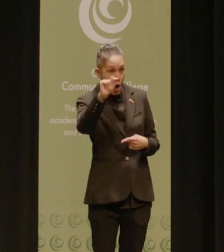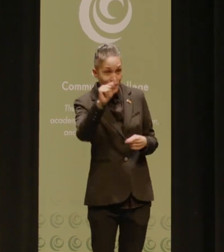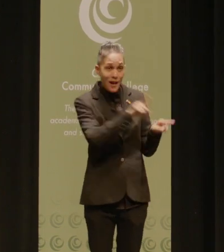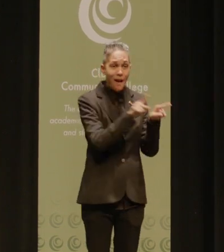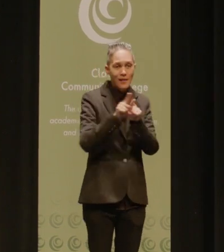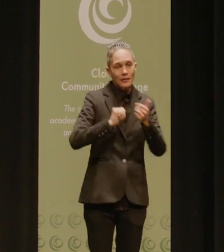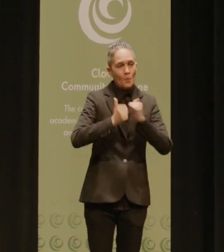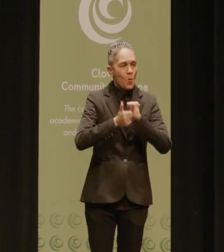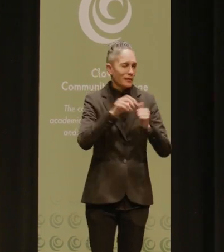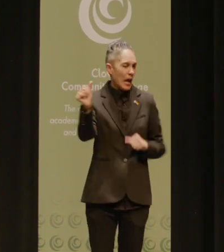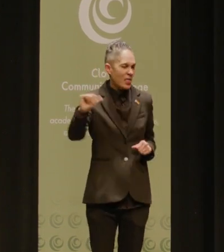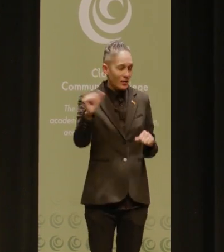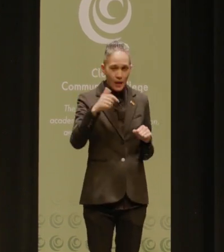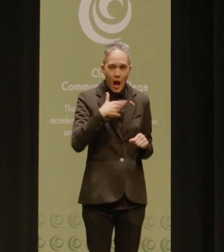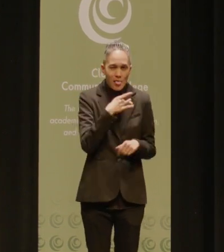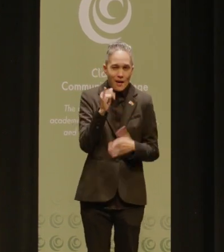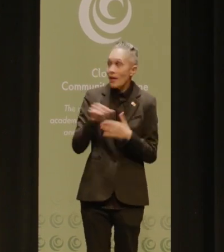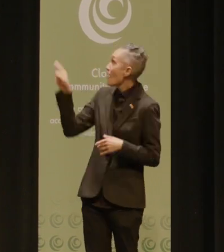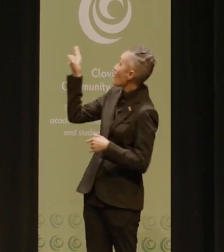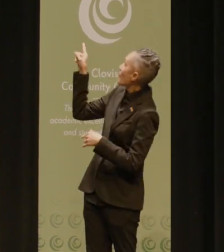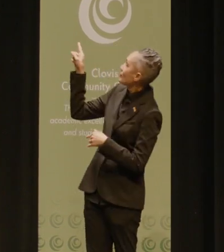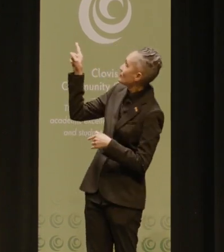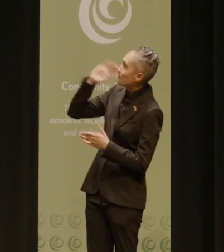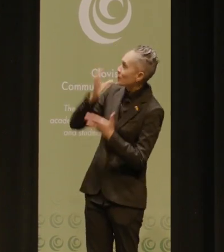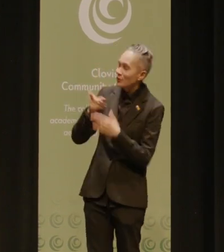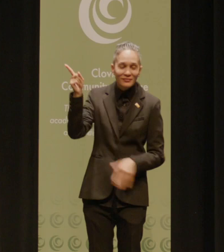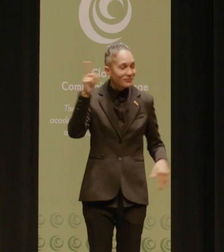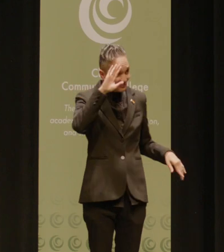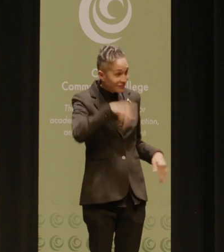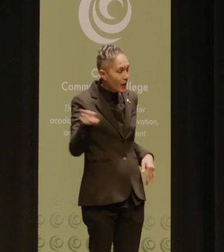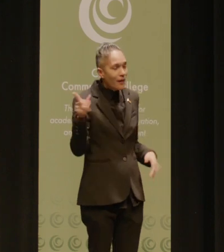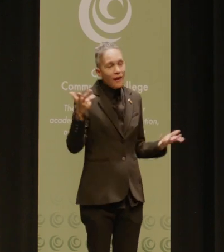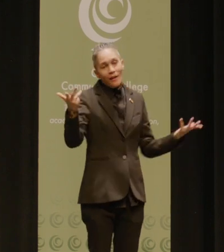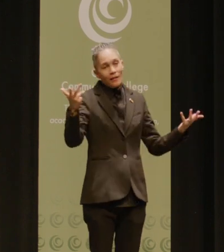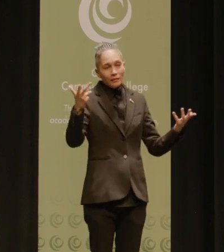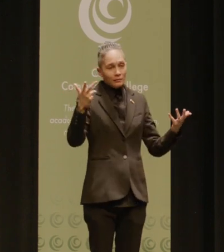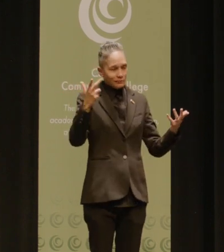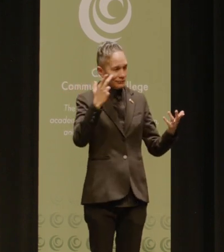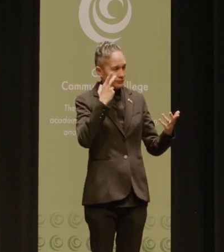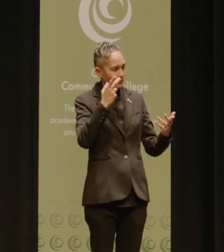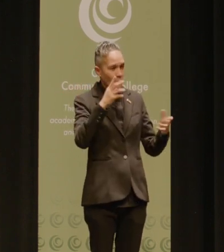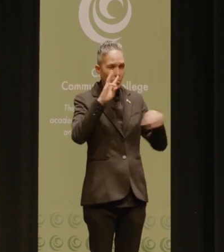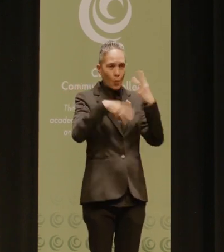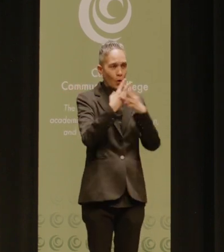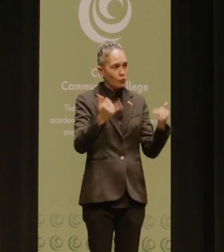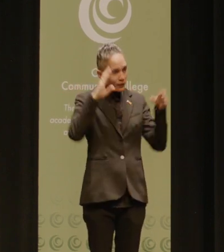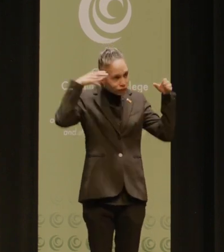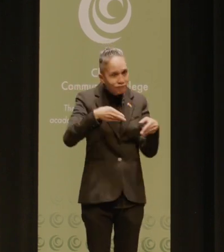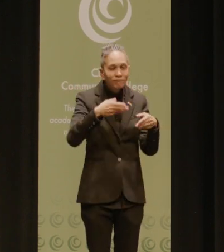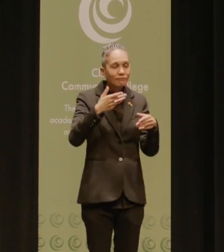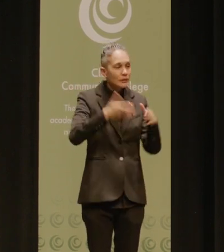athletics. I love that photo. You know, the eyes of the world are talking about soccer right